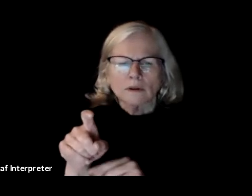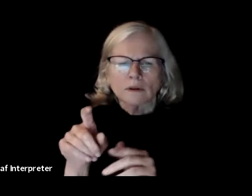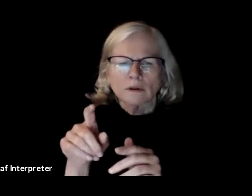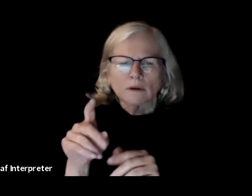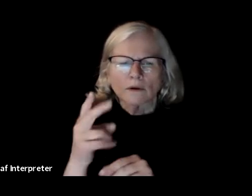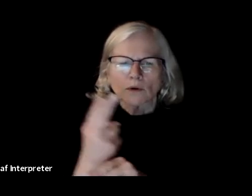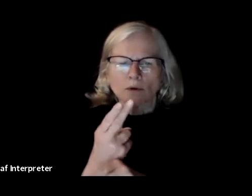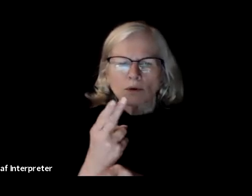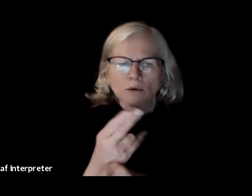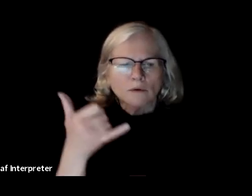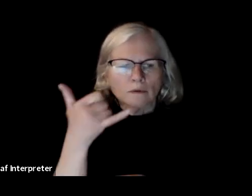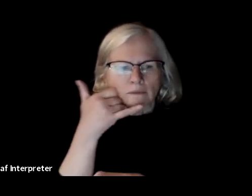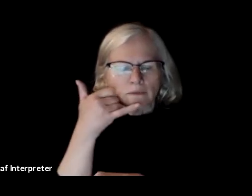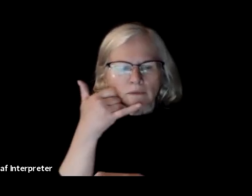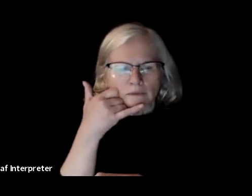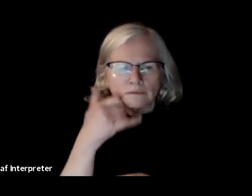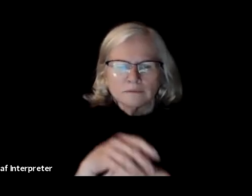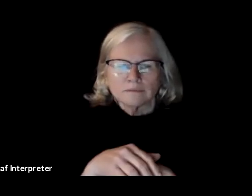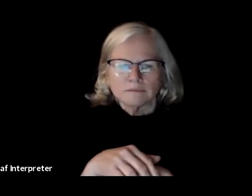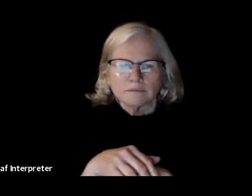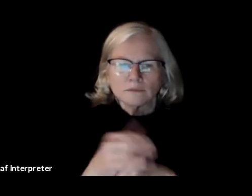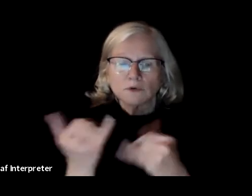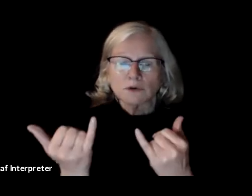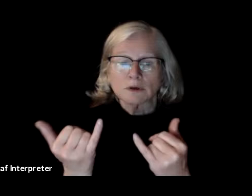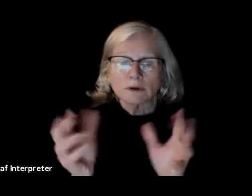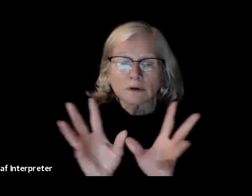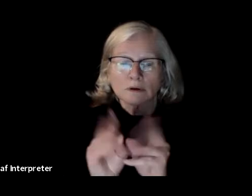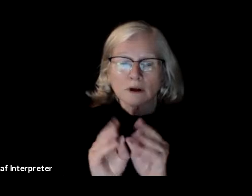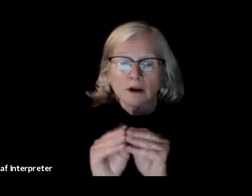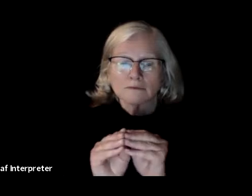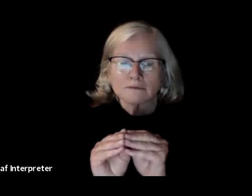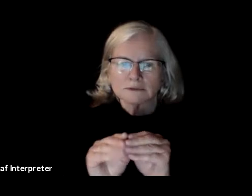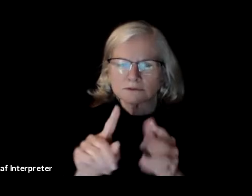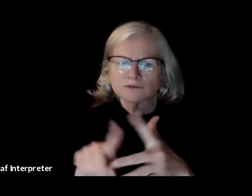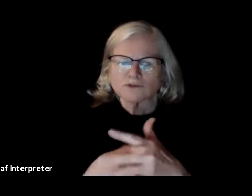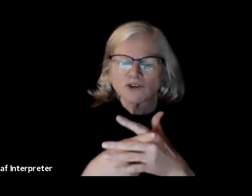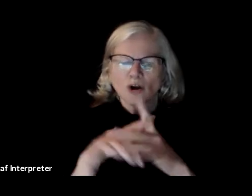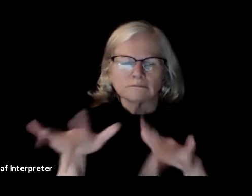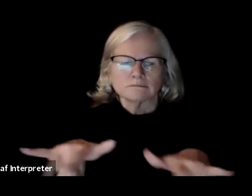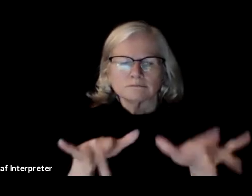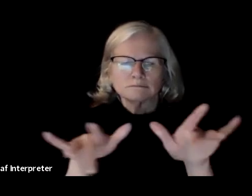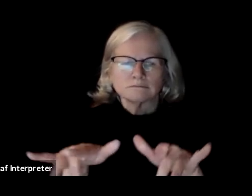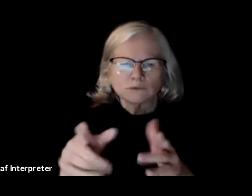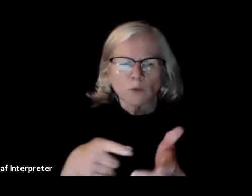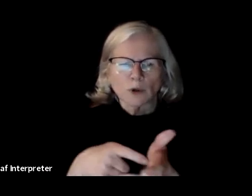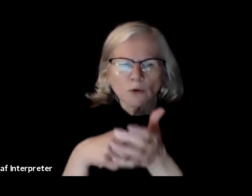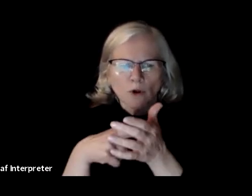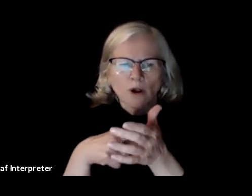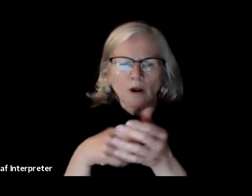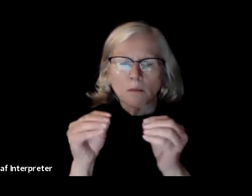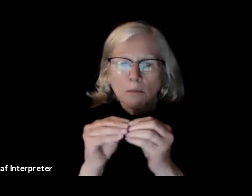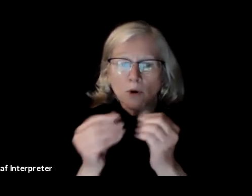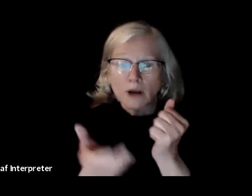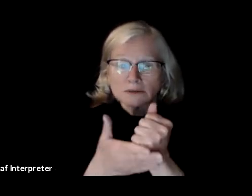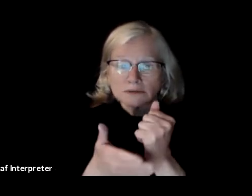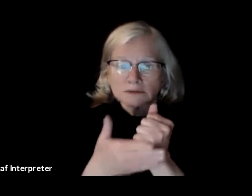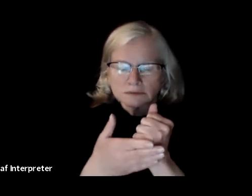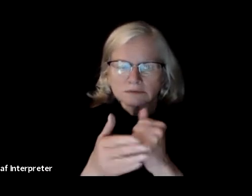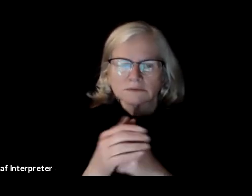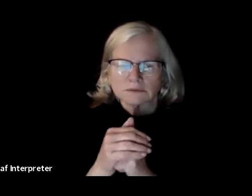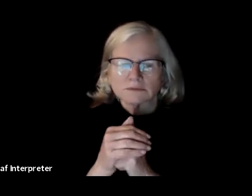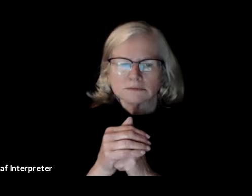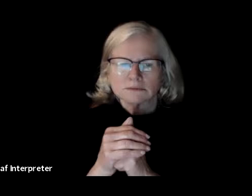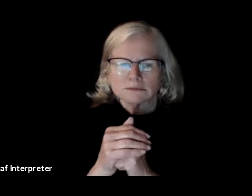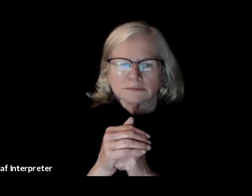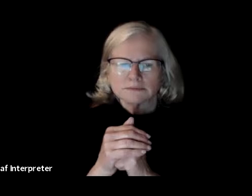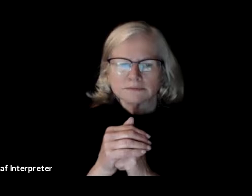being recorded. If you require any further assistance, you may press star 0. And without further ado, I would like to welcome